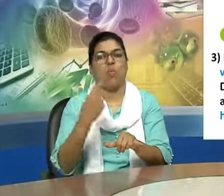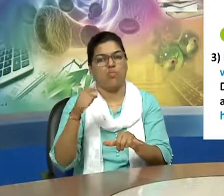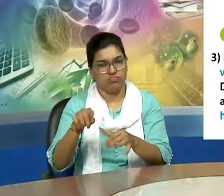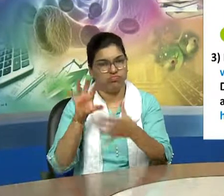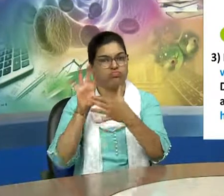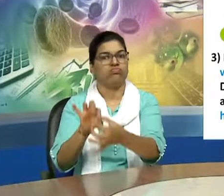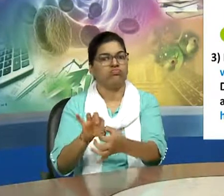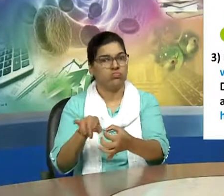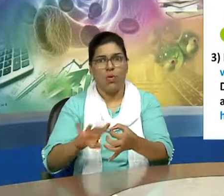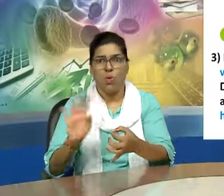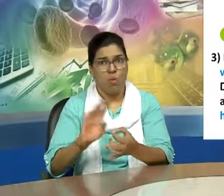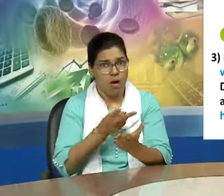and